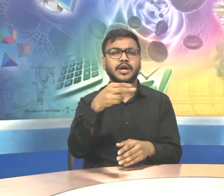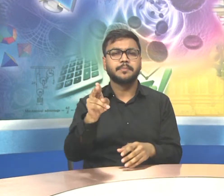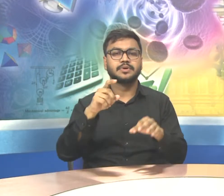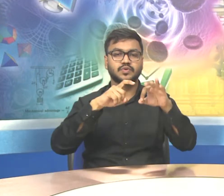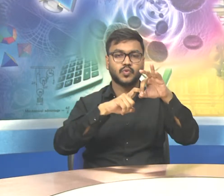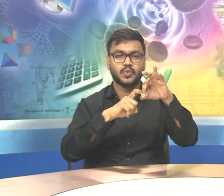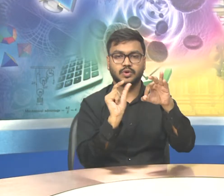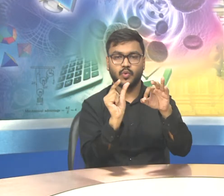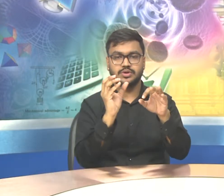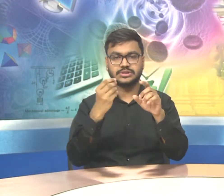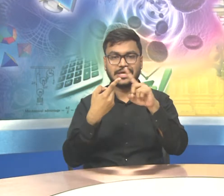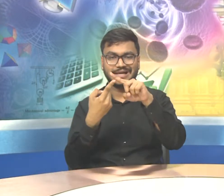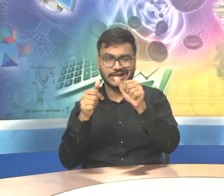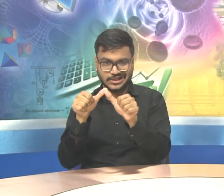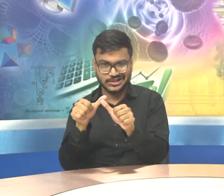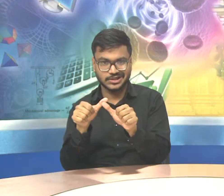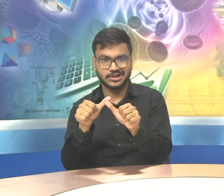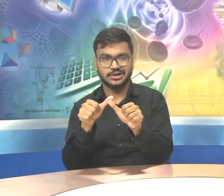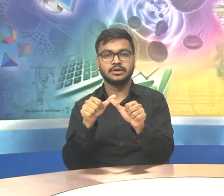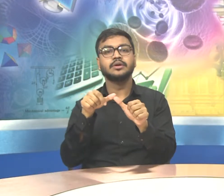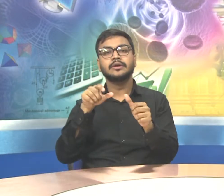This is known as quota.